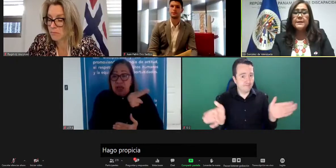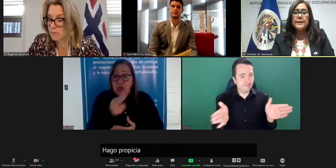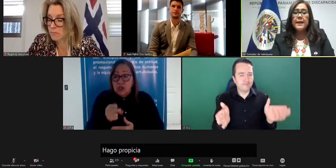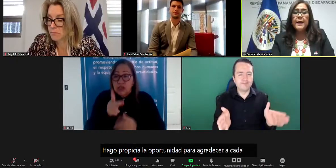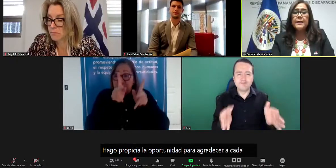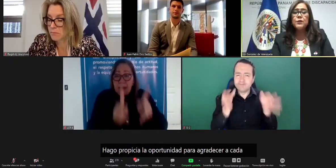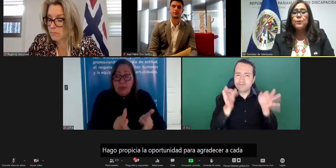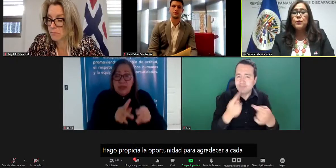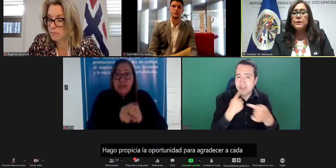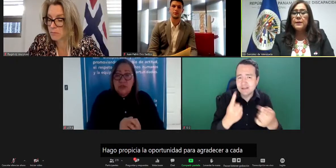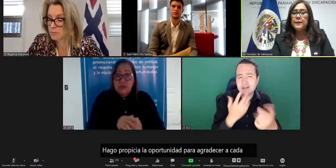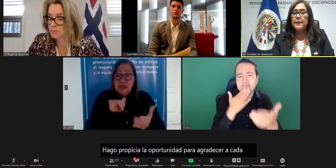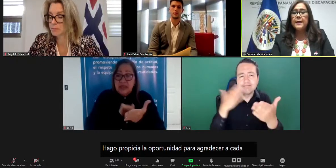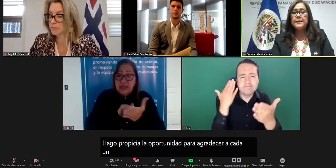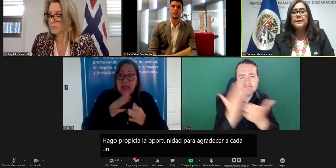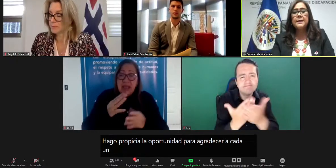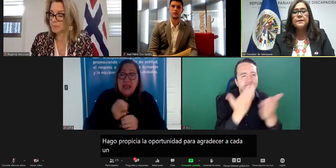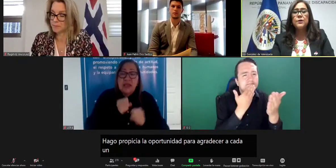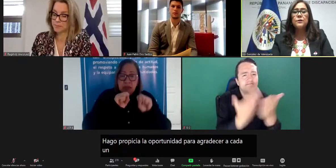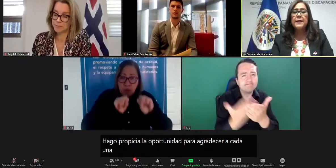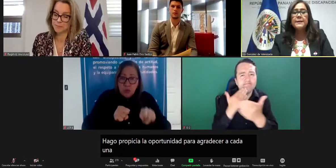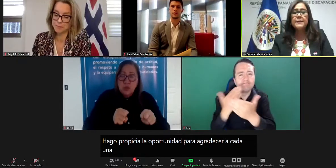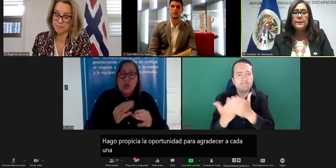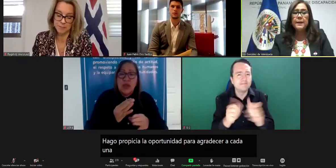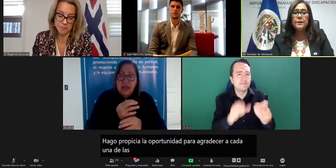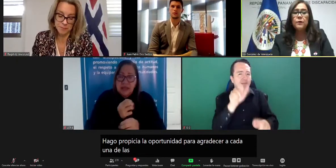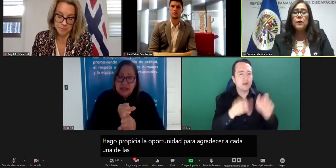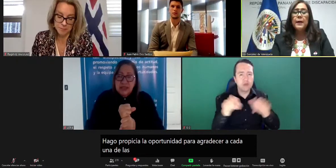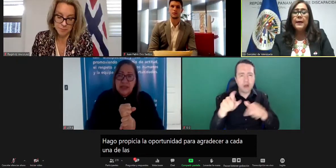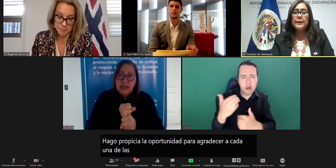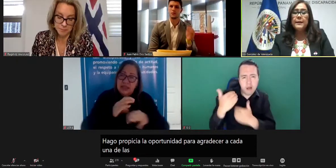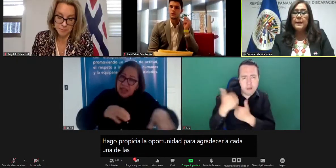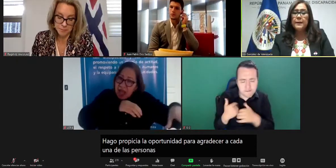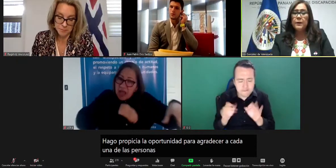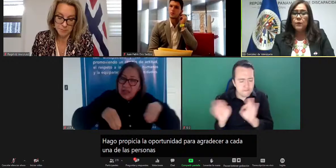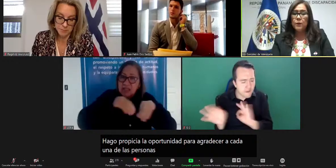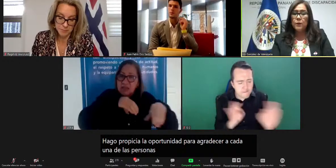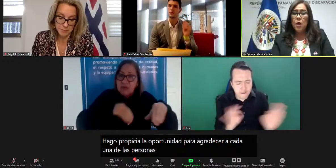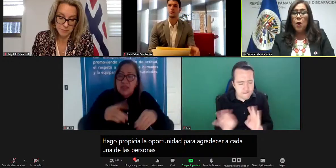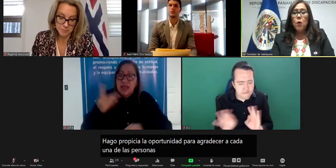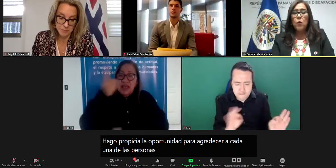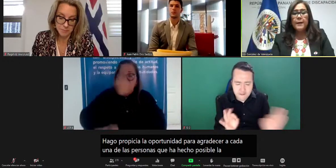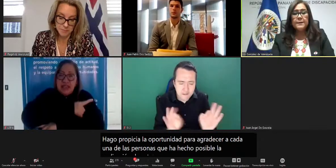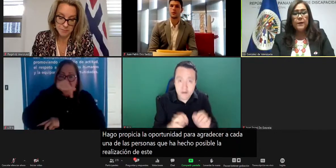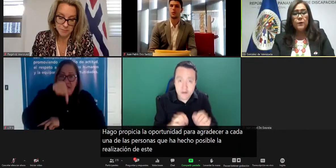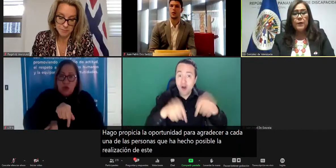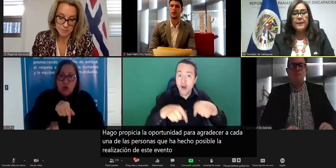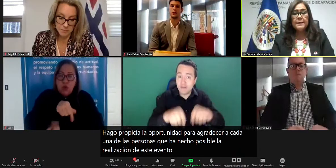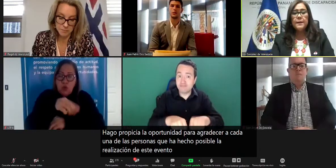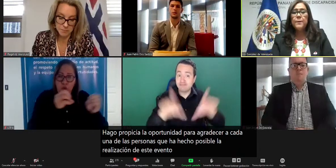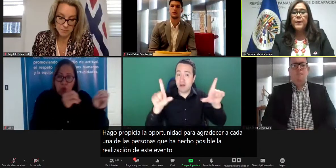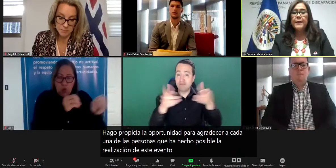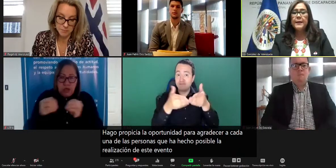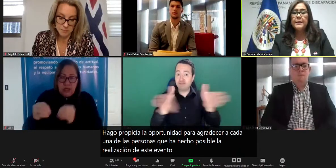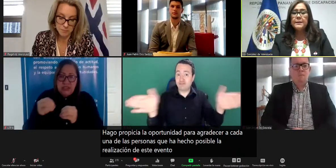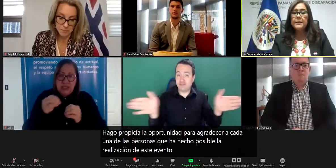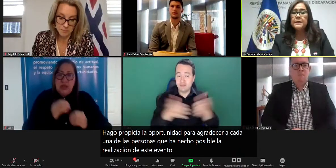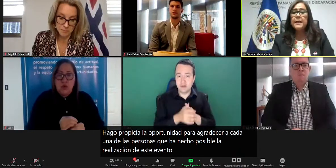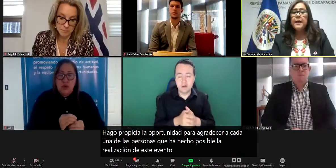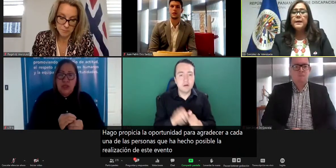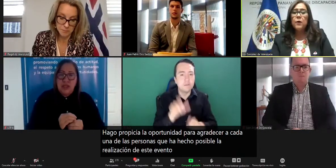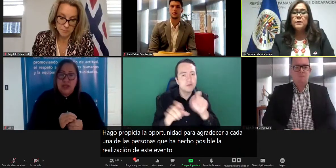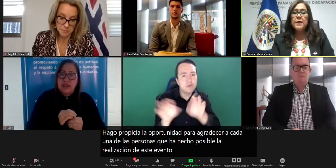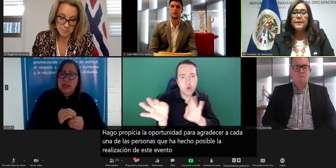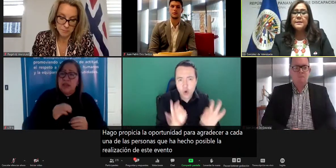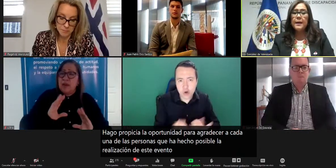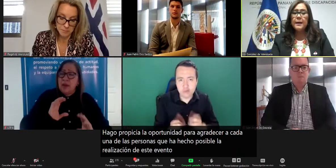thank each one of the persons that have made it possible for this event to take place today